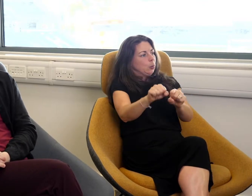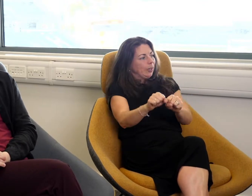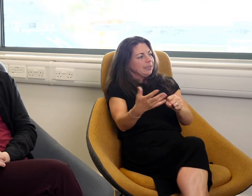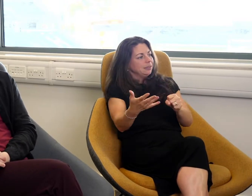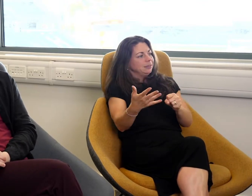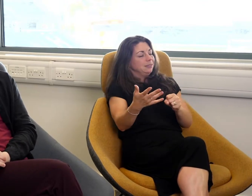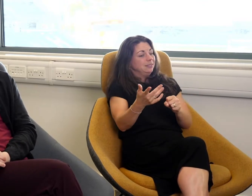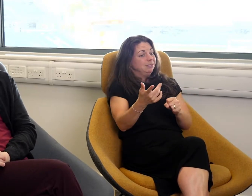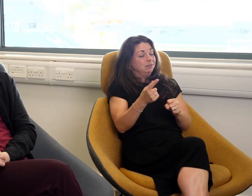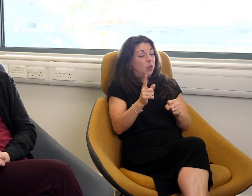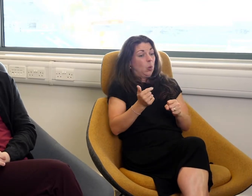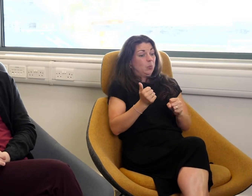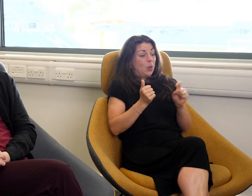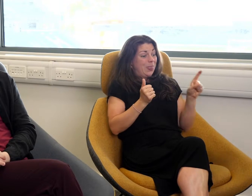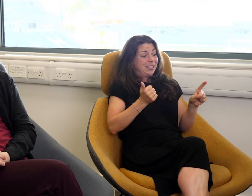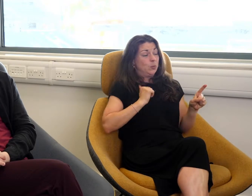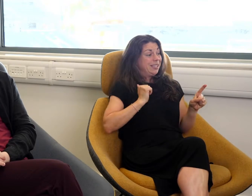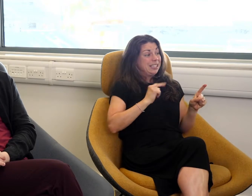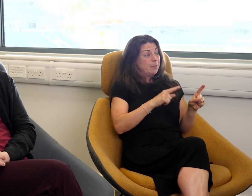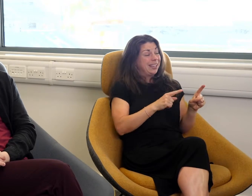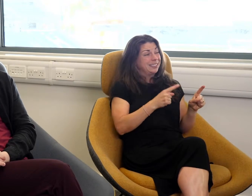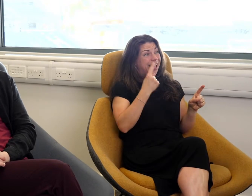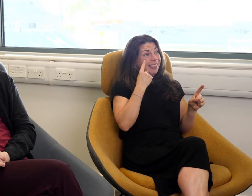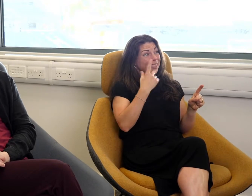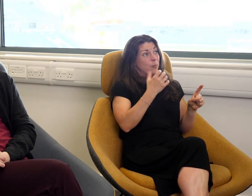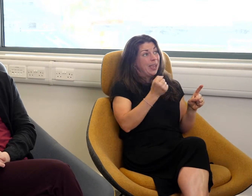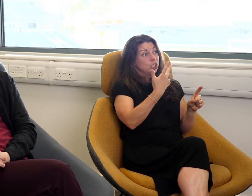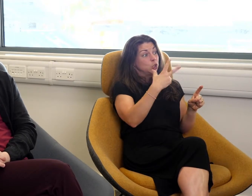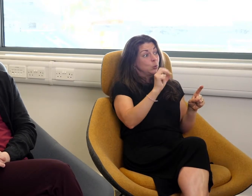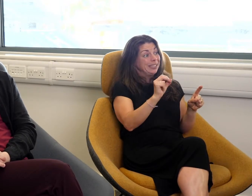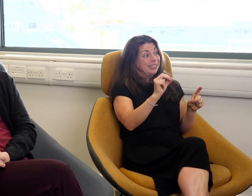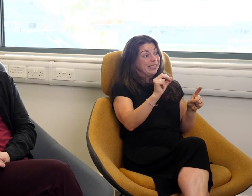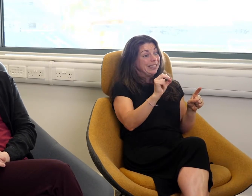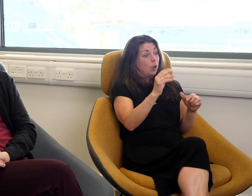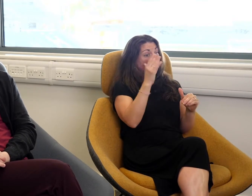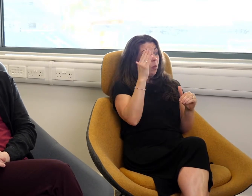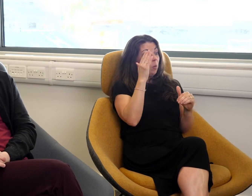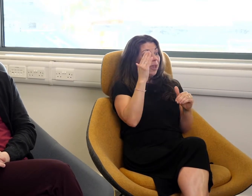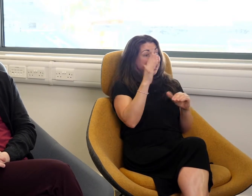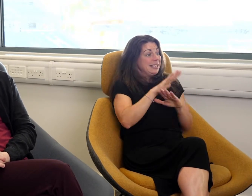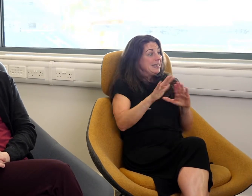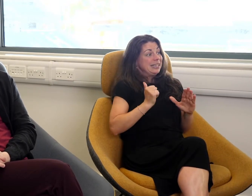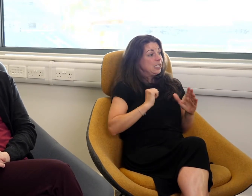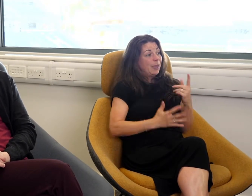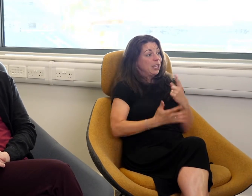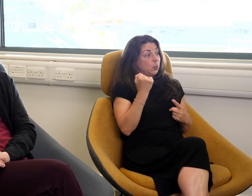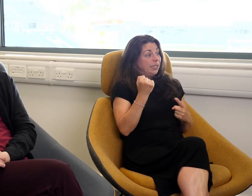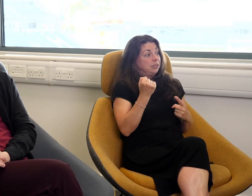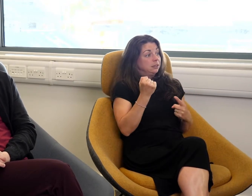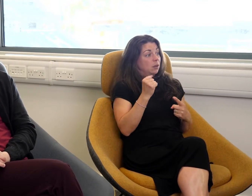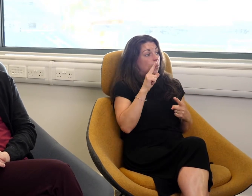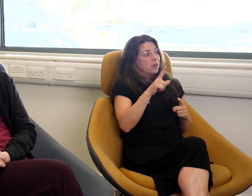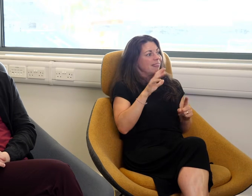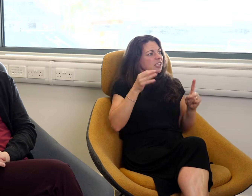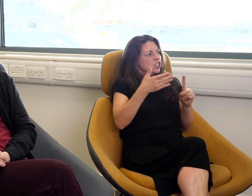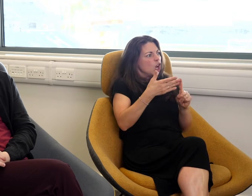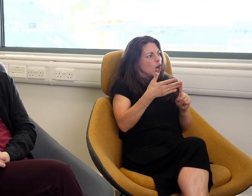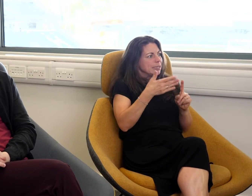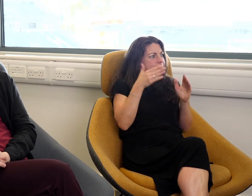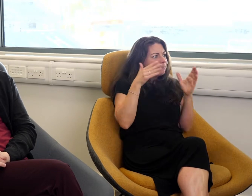those. And in the end, there were about 20 seats like that, where we perhaps didn't expect to win, and we didn't put